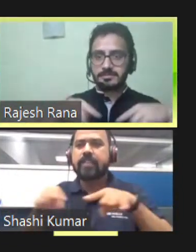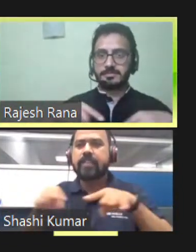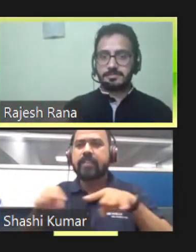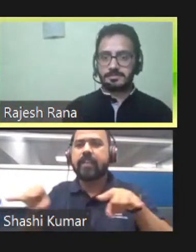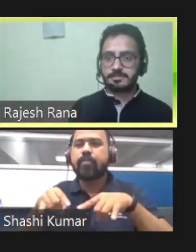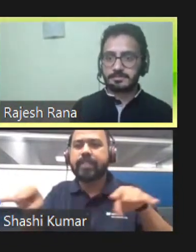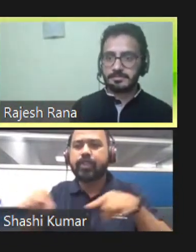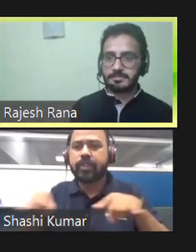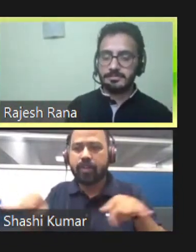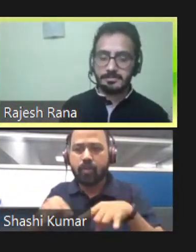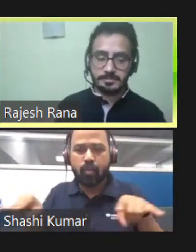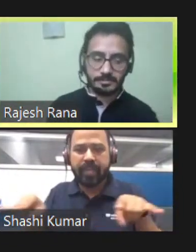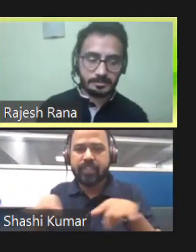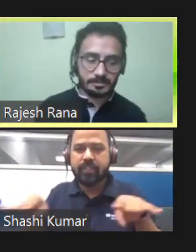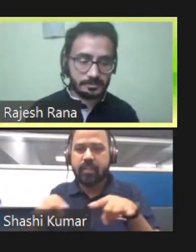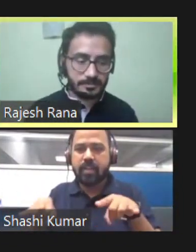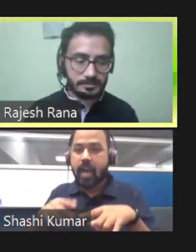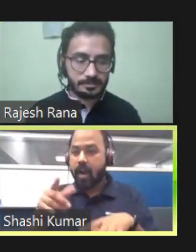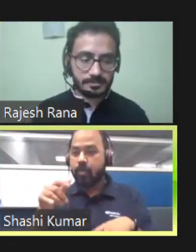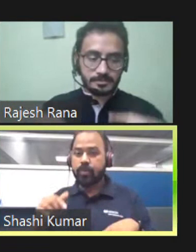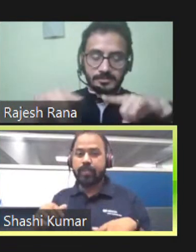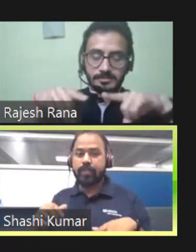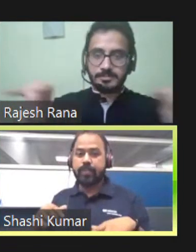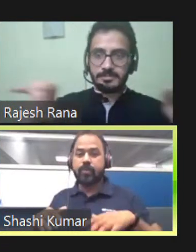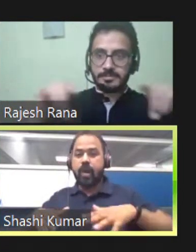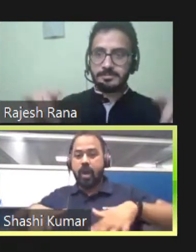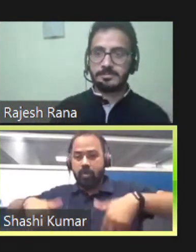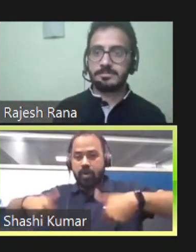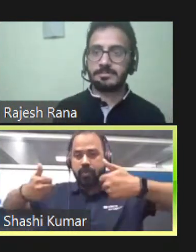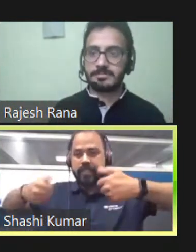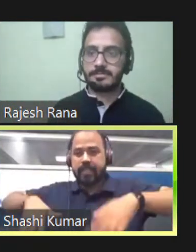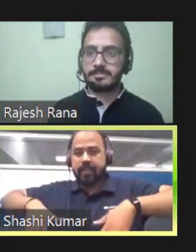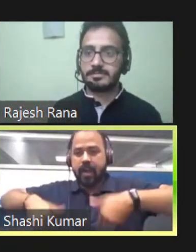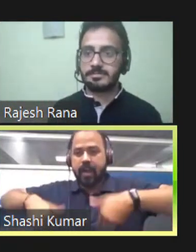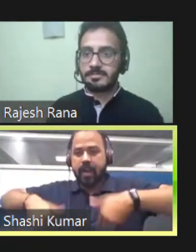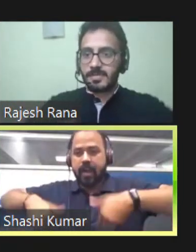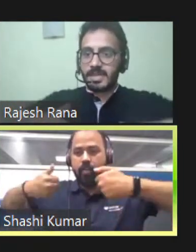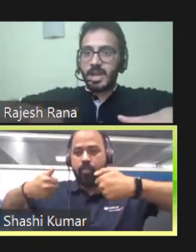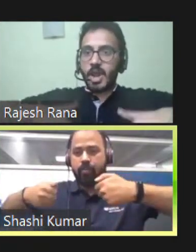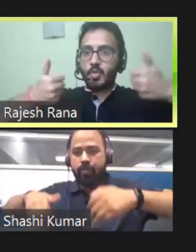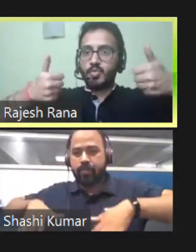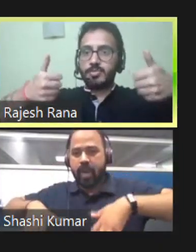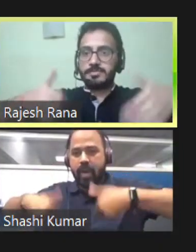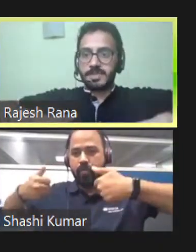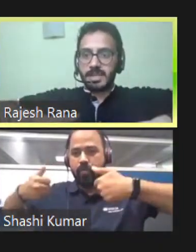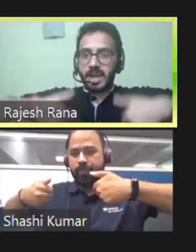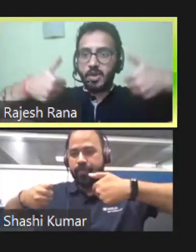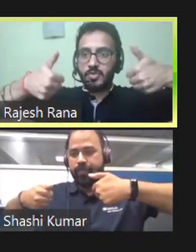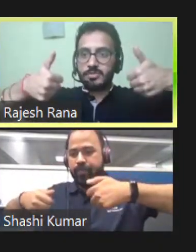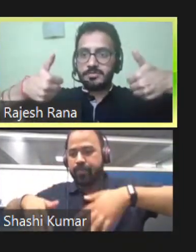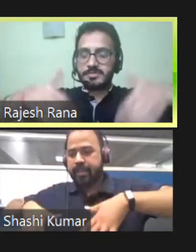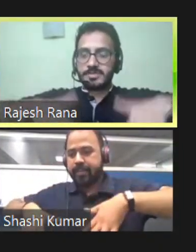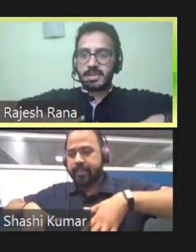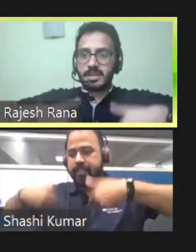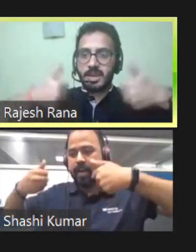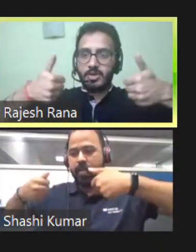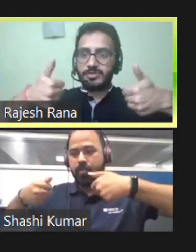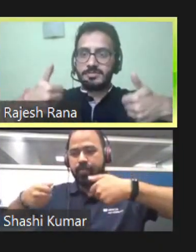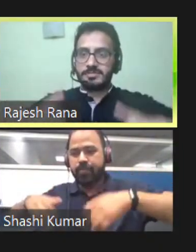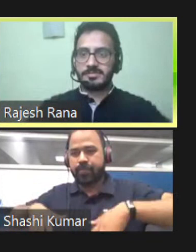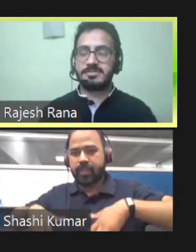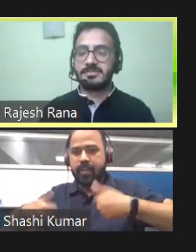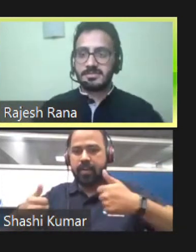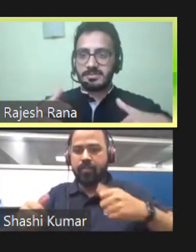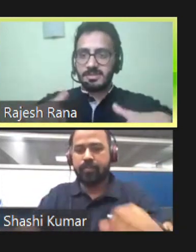you can ask like which, how, you get to know how is like how, right? This is